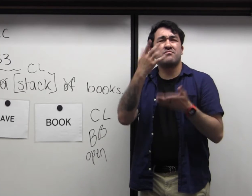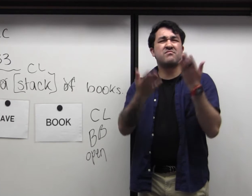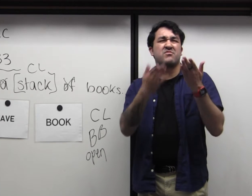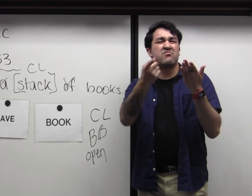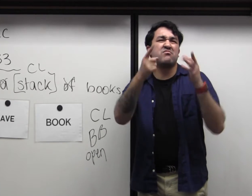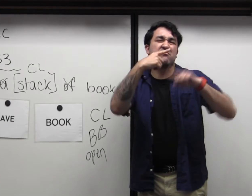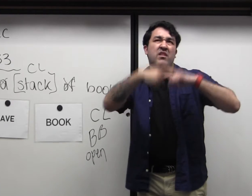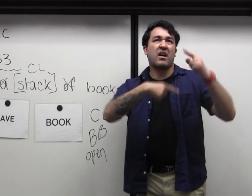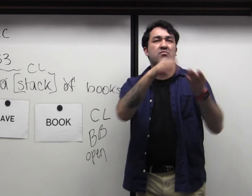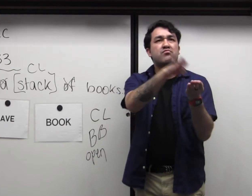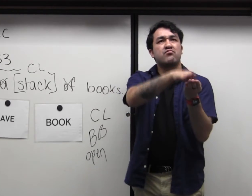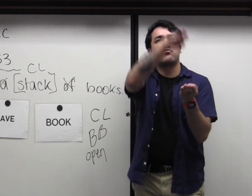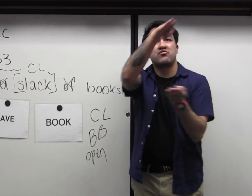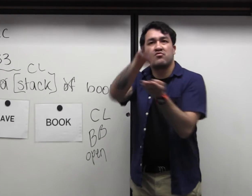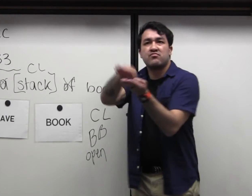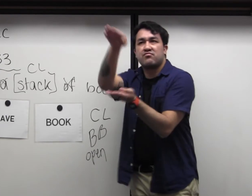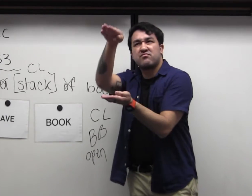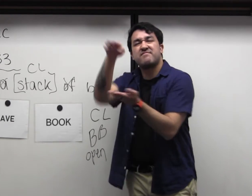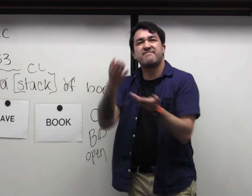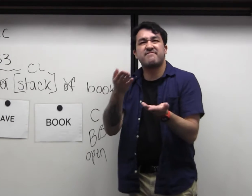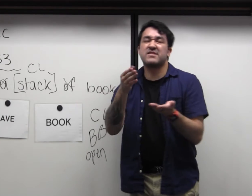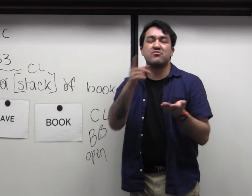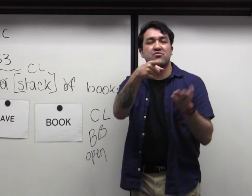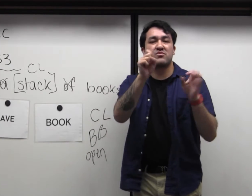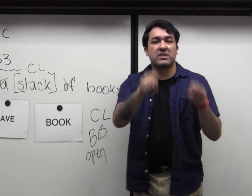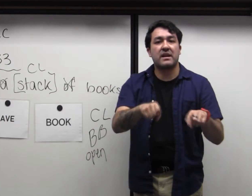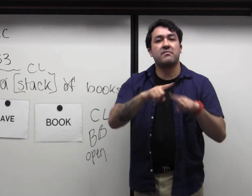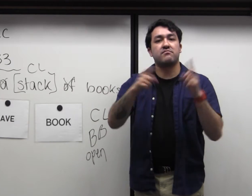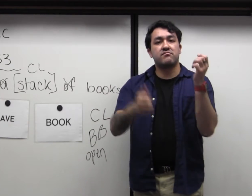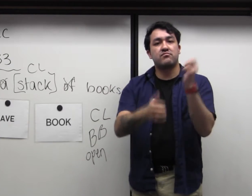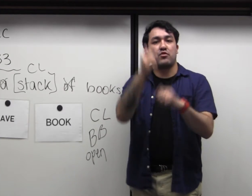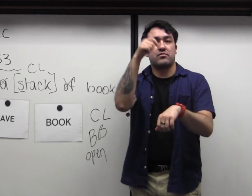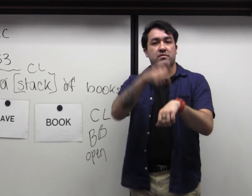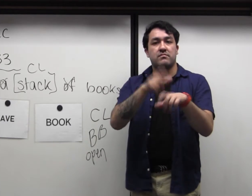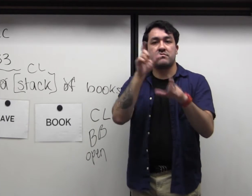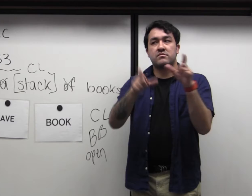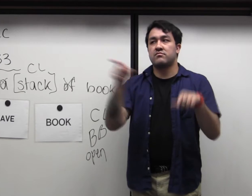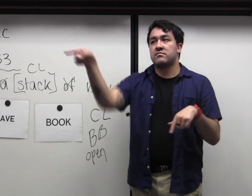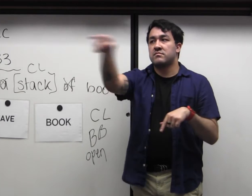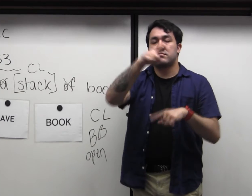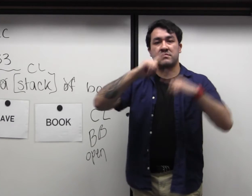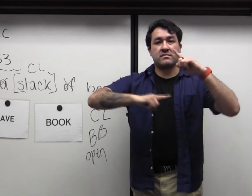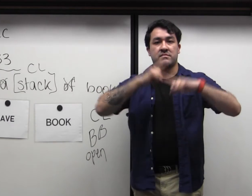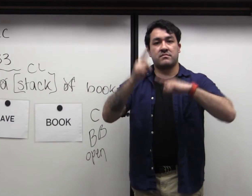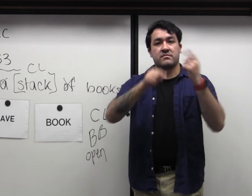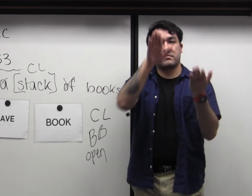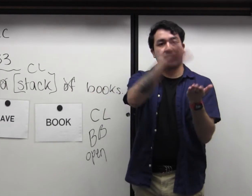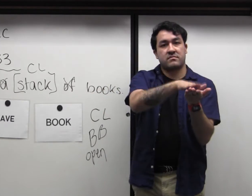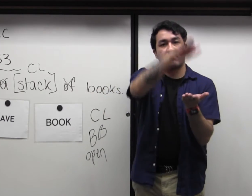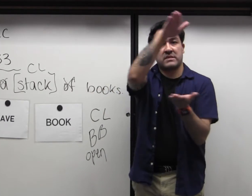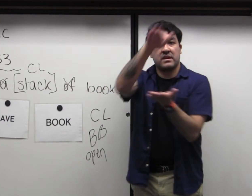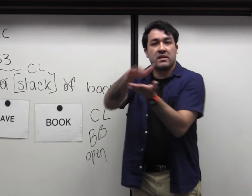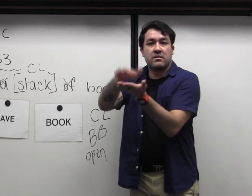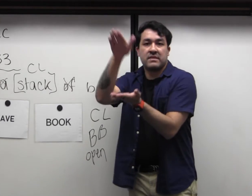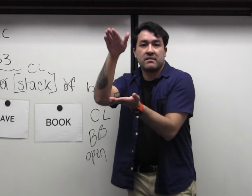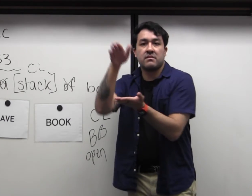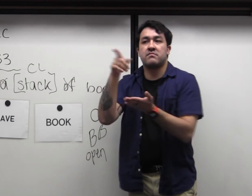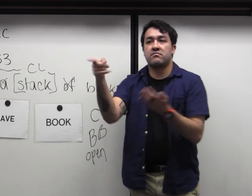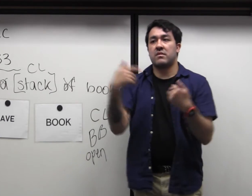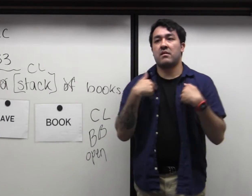shape and then take your thumb and open it up. Well, I guess you could do two Bs, but most of the time people will sign open B hand shapes for